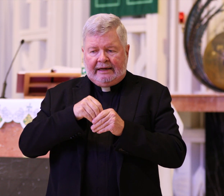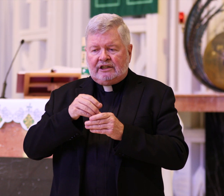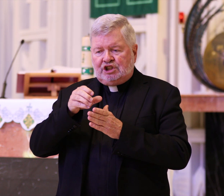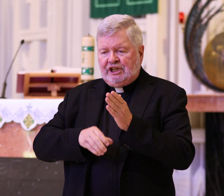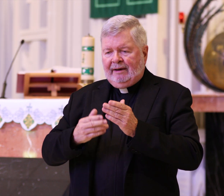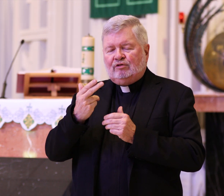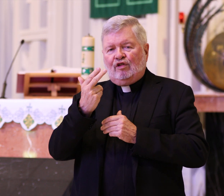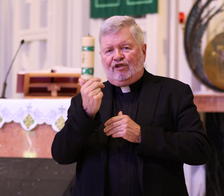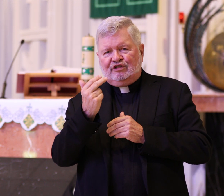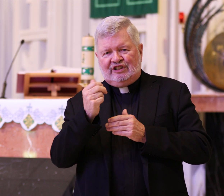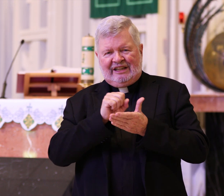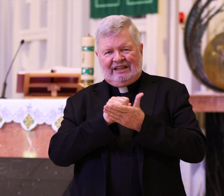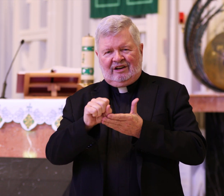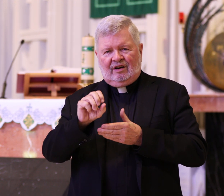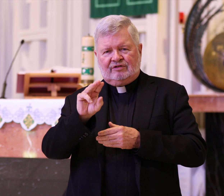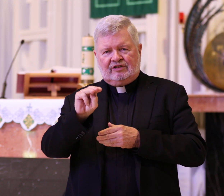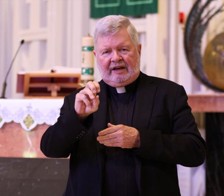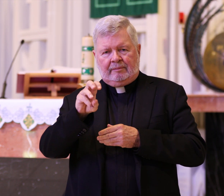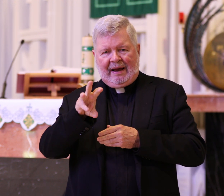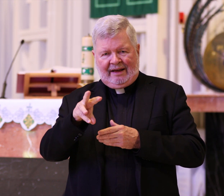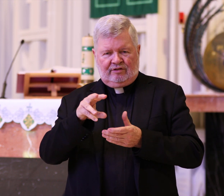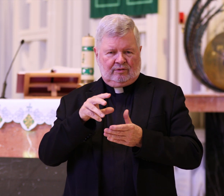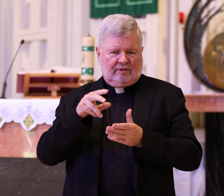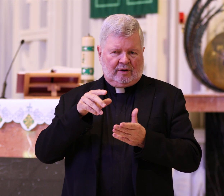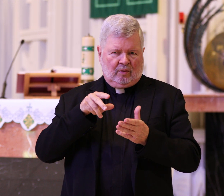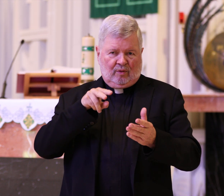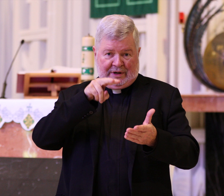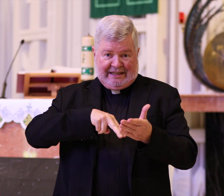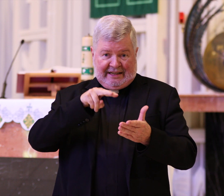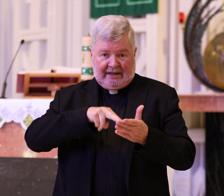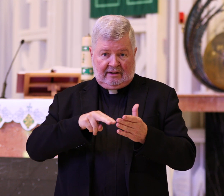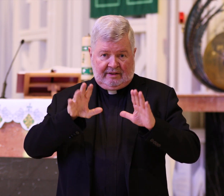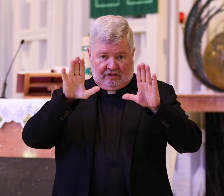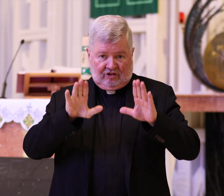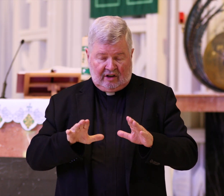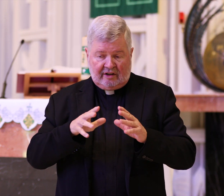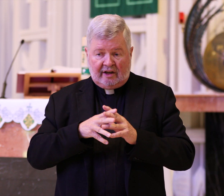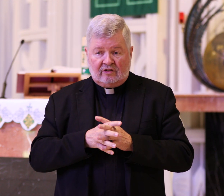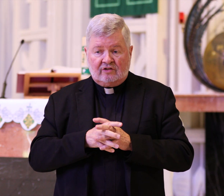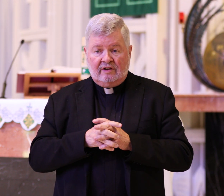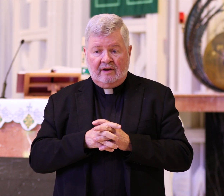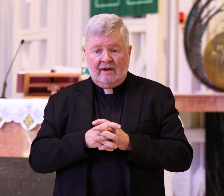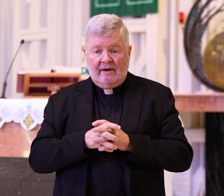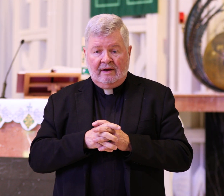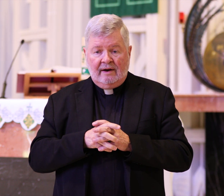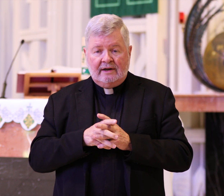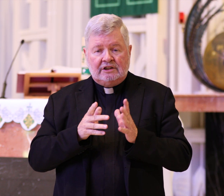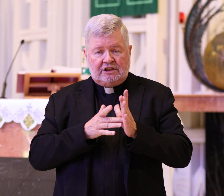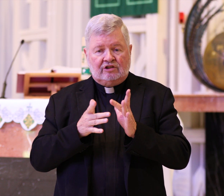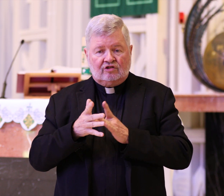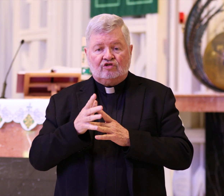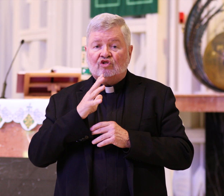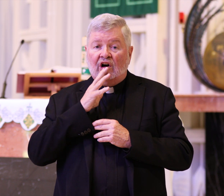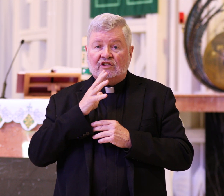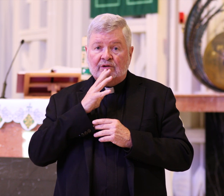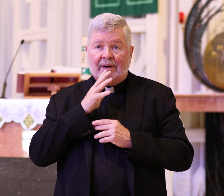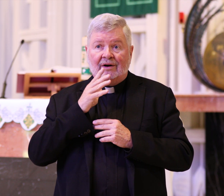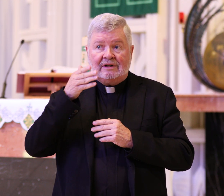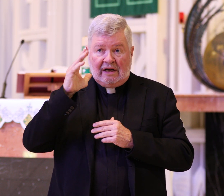In chapter 13 of St. Matthew that we're reading these Sundays, Jesus talks about